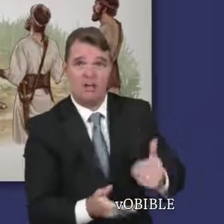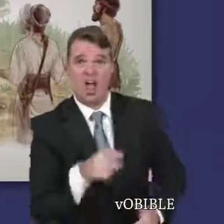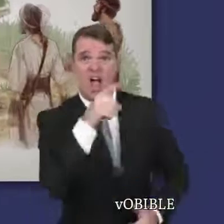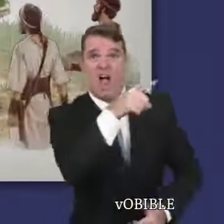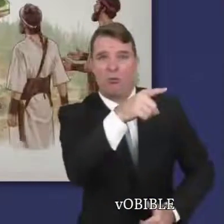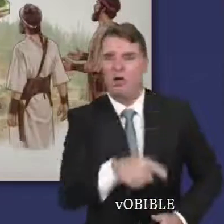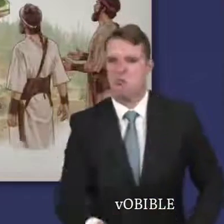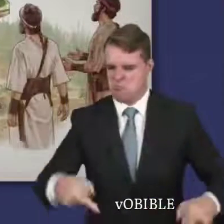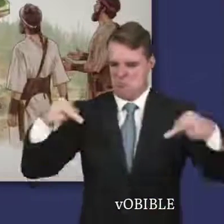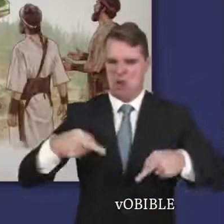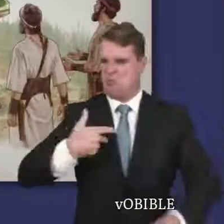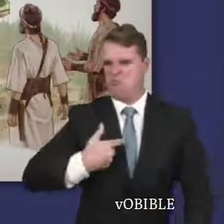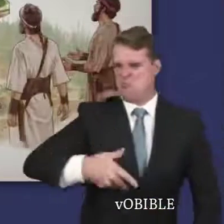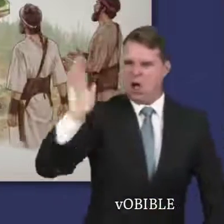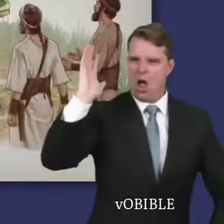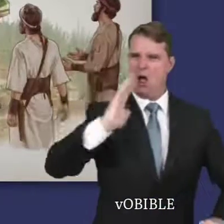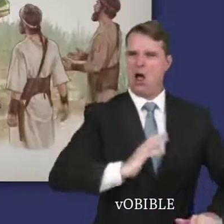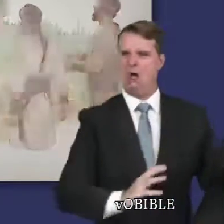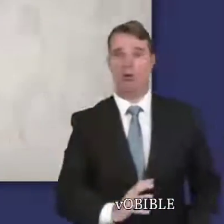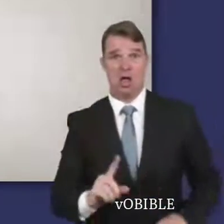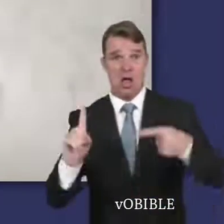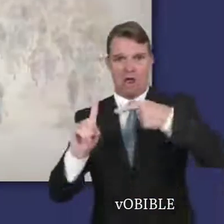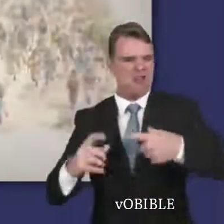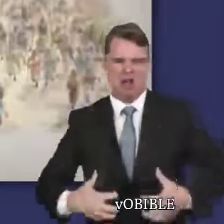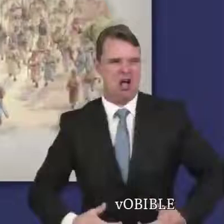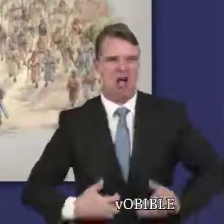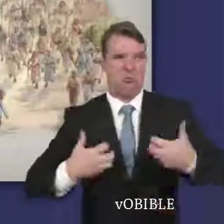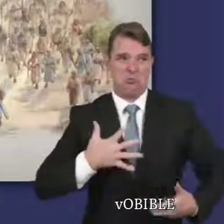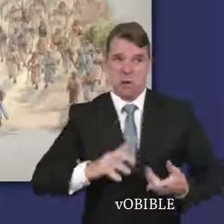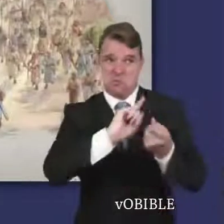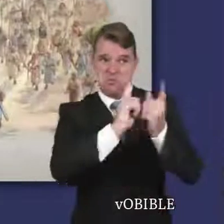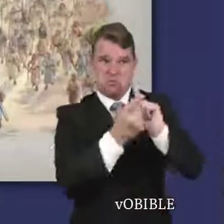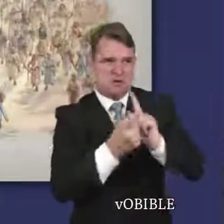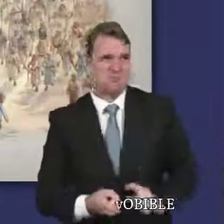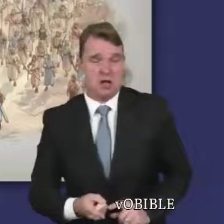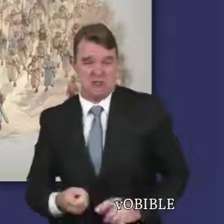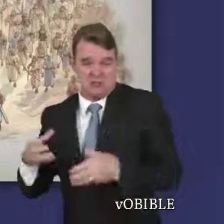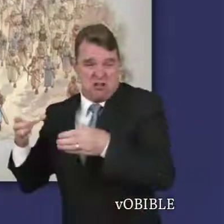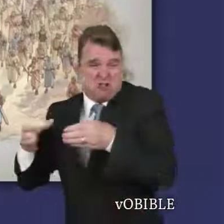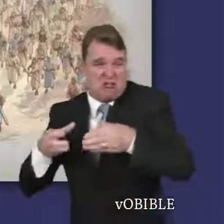When Nabal insolently refuses to help, David prepares to take revenge.